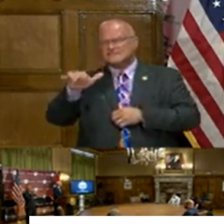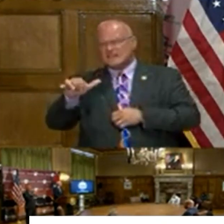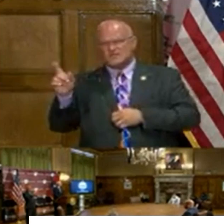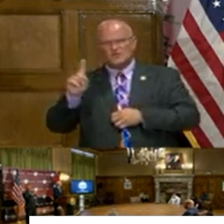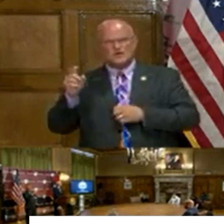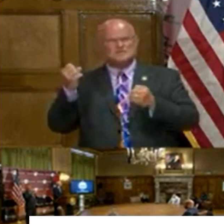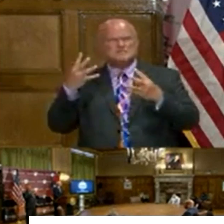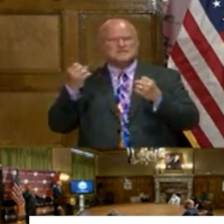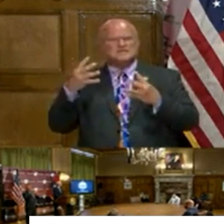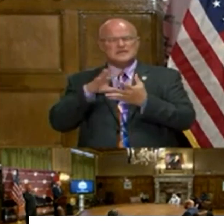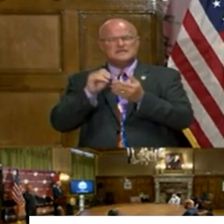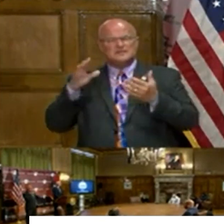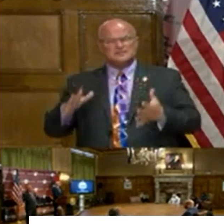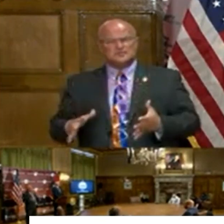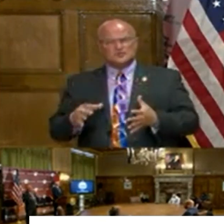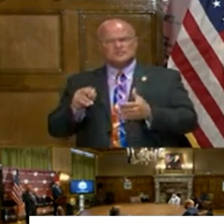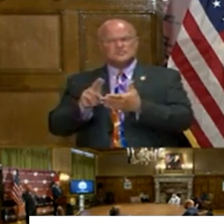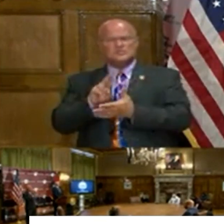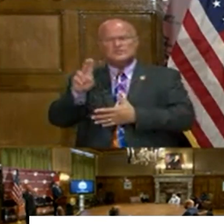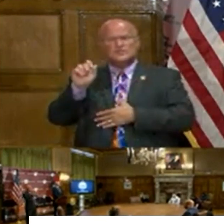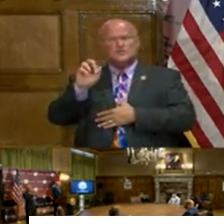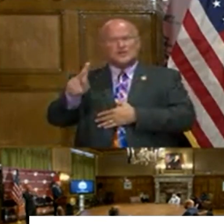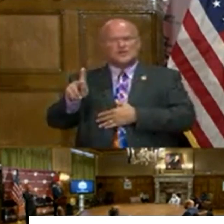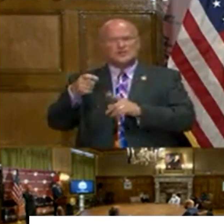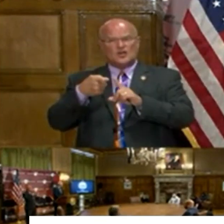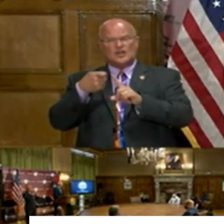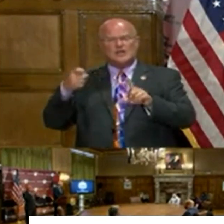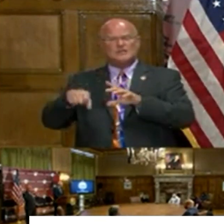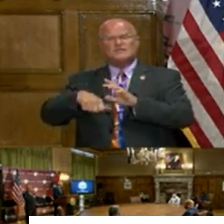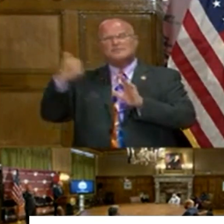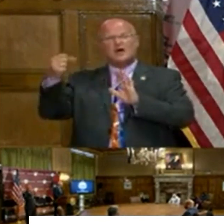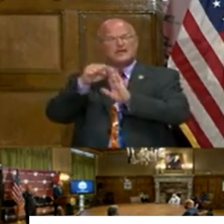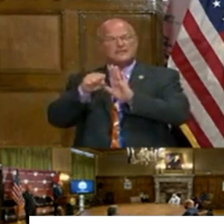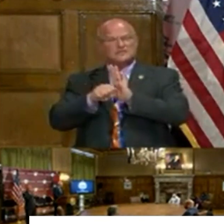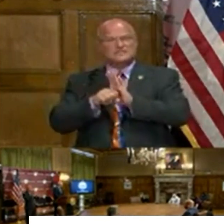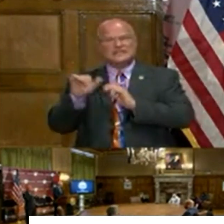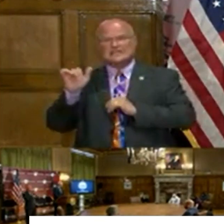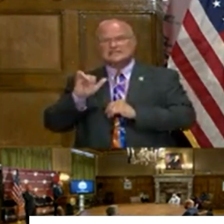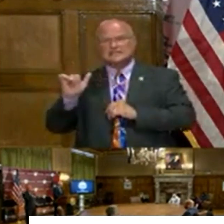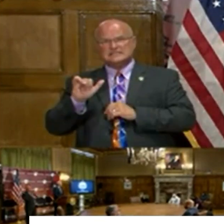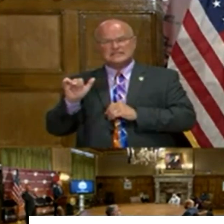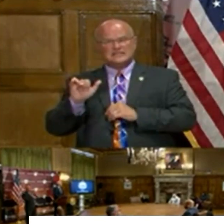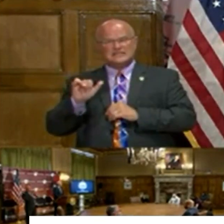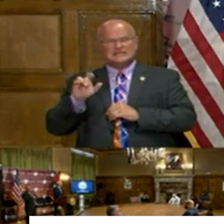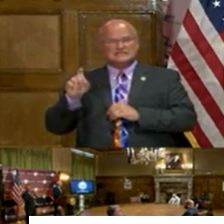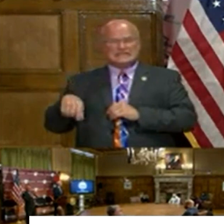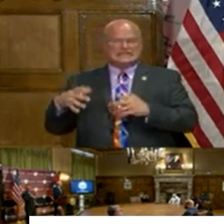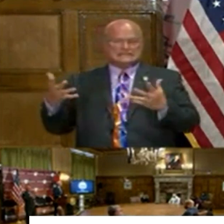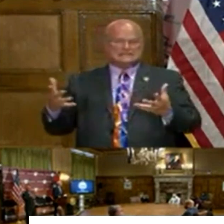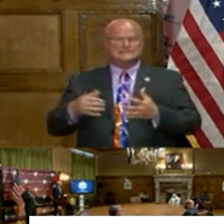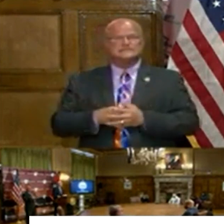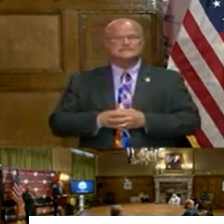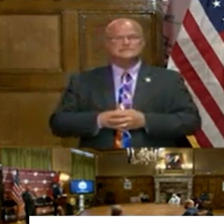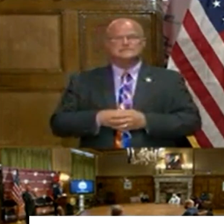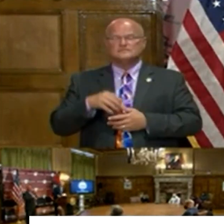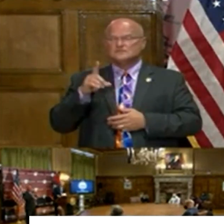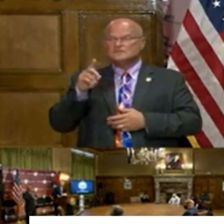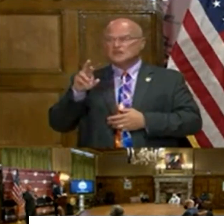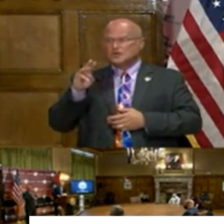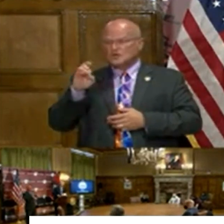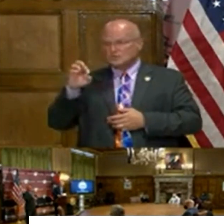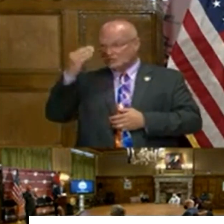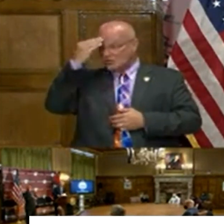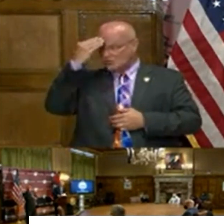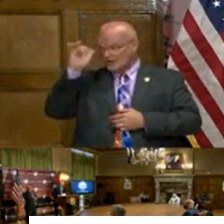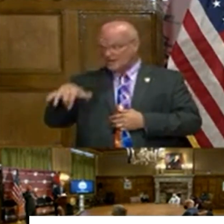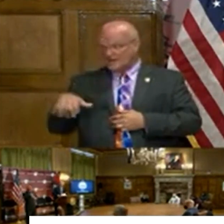a good chunk of our students here at the University of Arkansas are coming from other states like Texas? Dr. Romero, are you